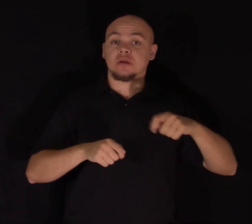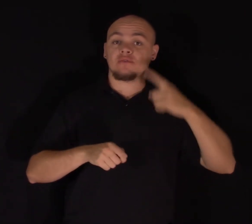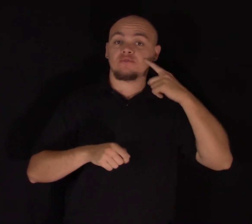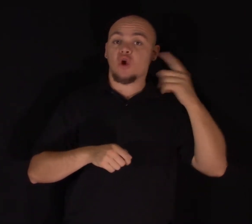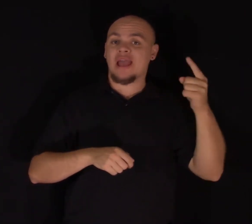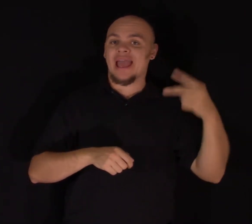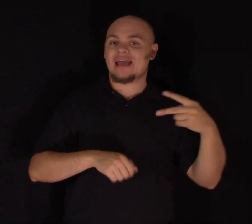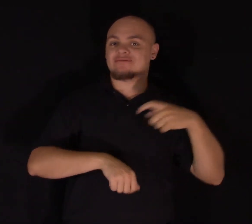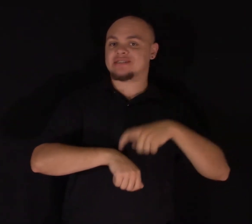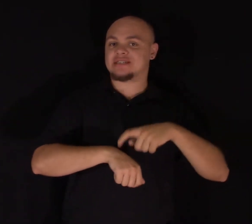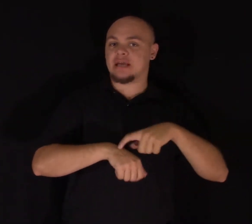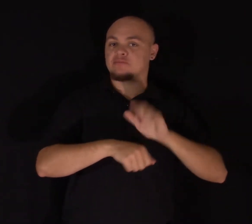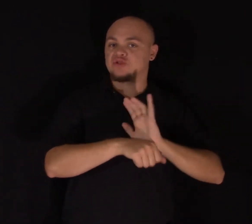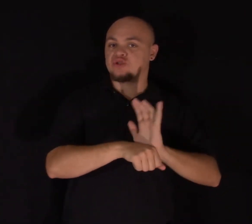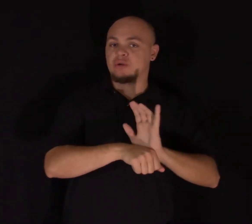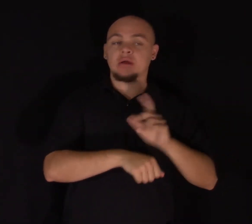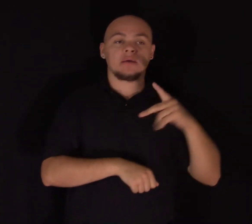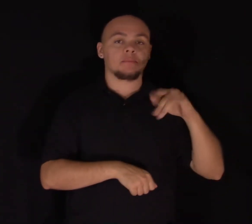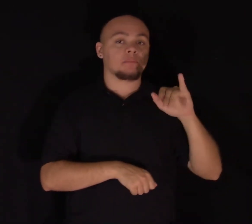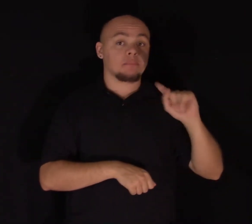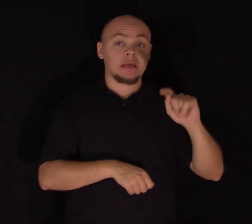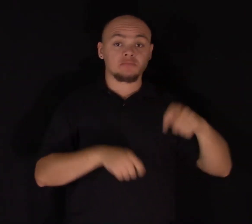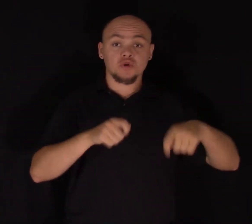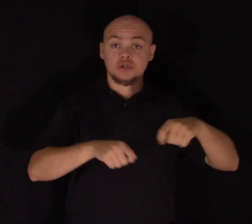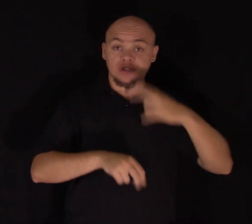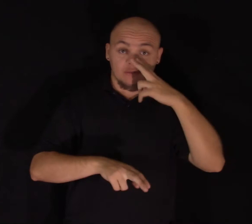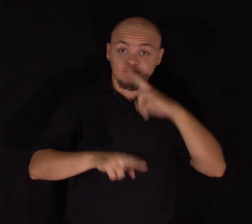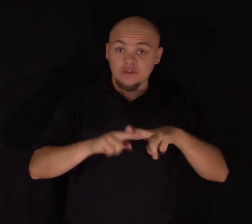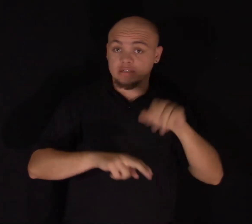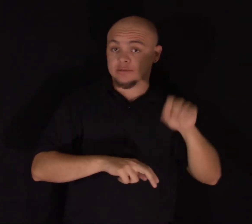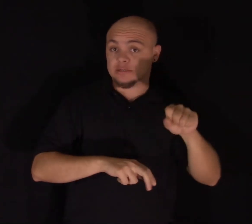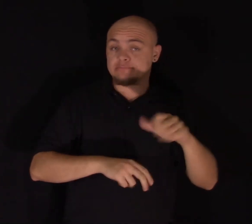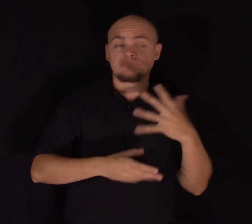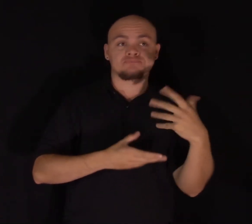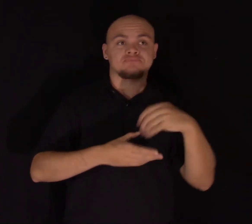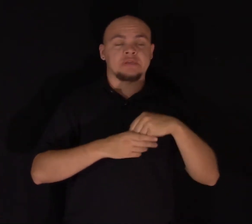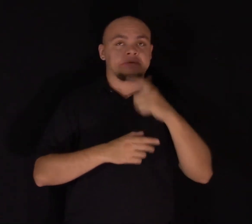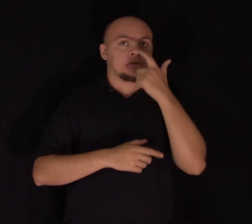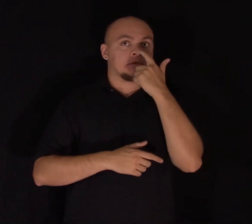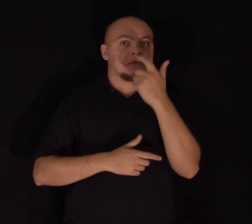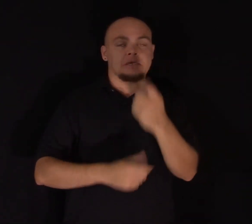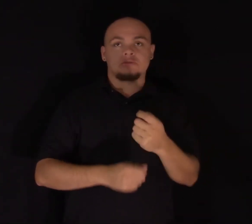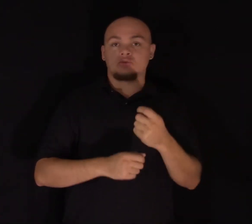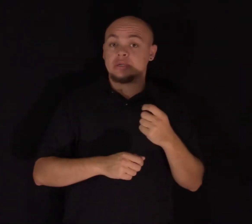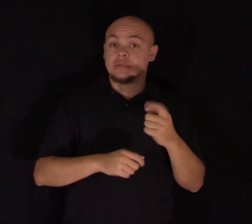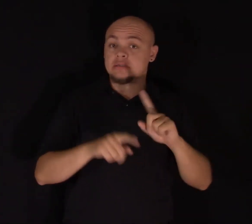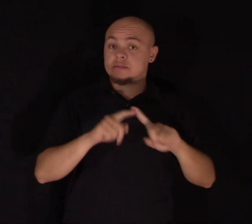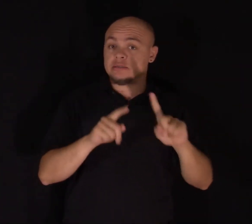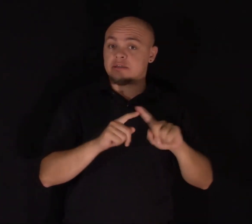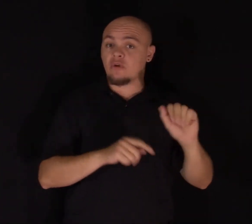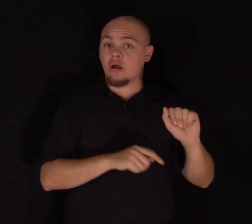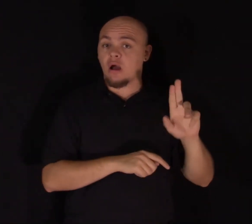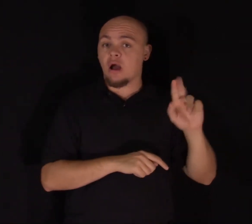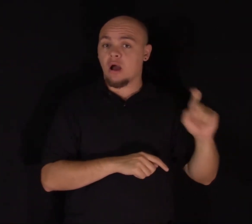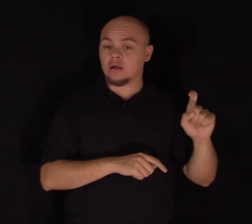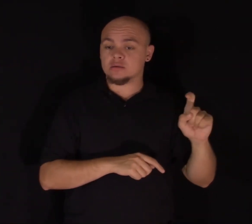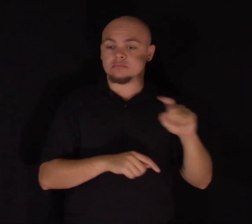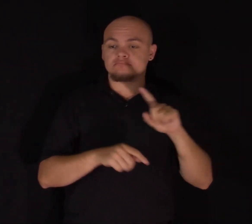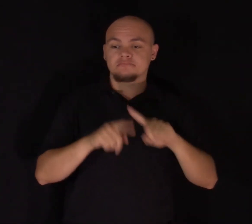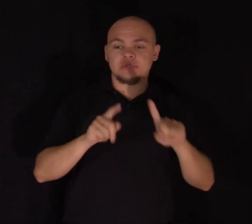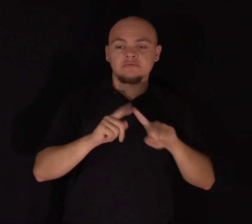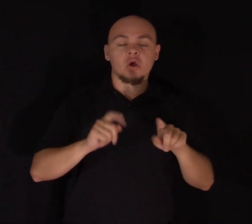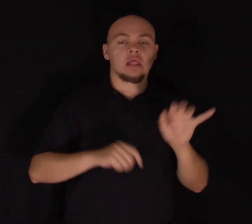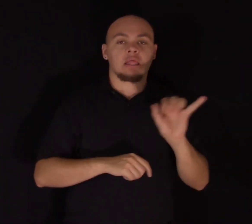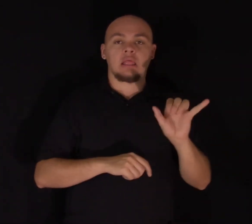show. Now, pit percussion was fun. It involved some really cool auxiliary percussion instruments like